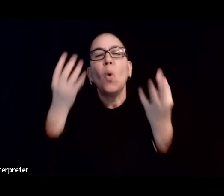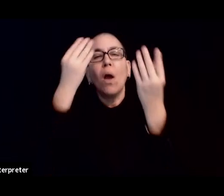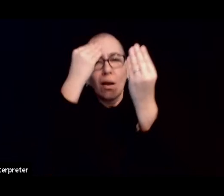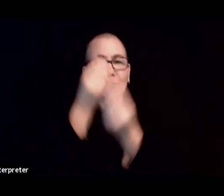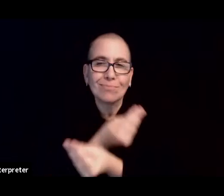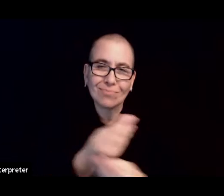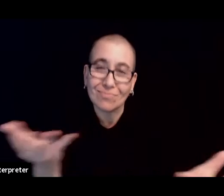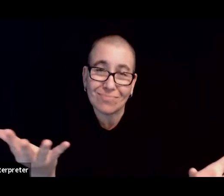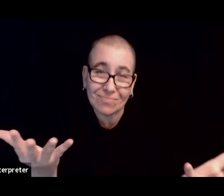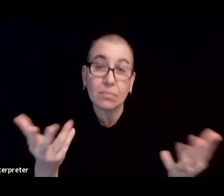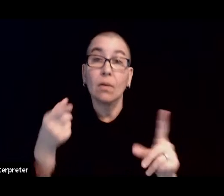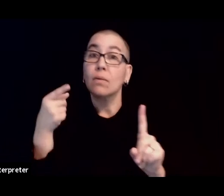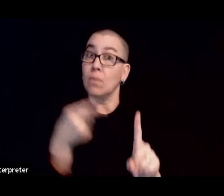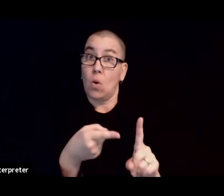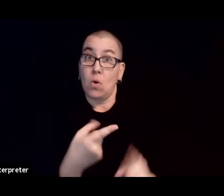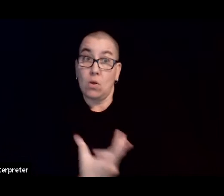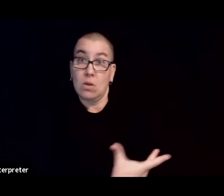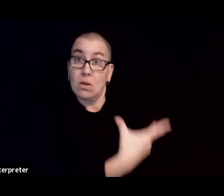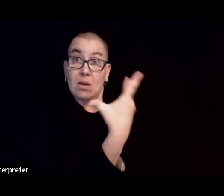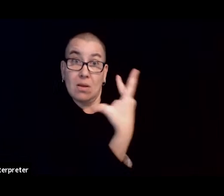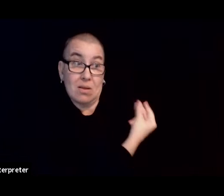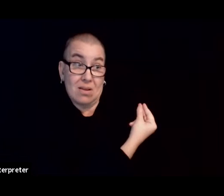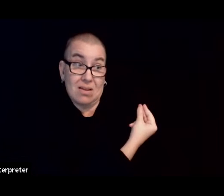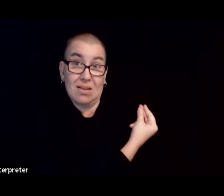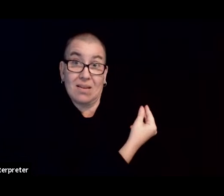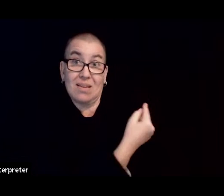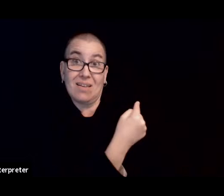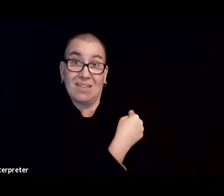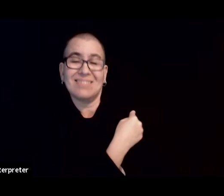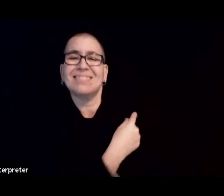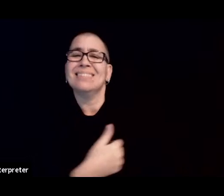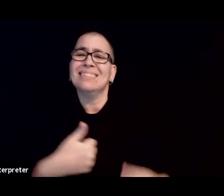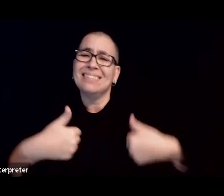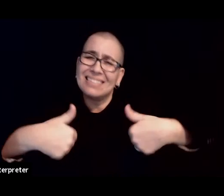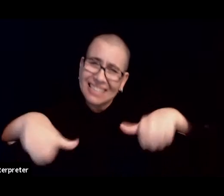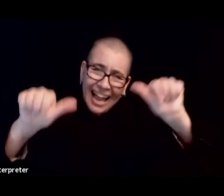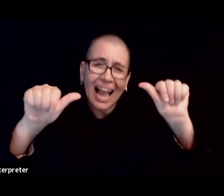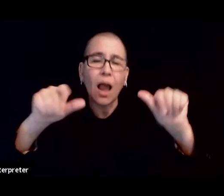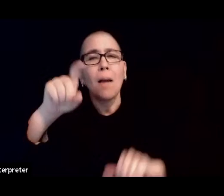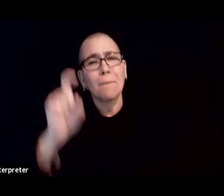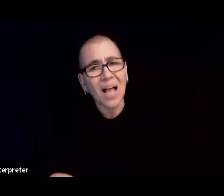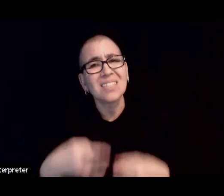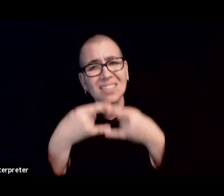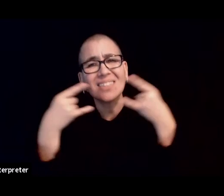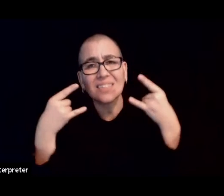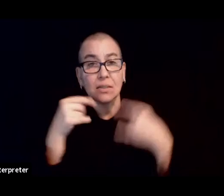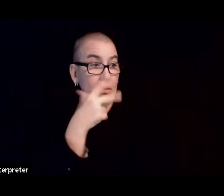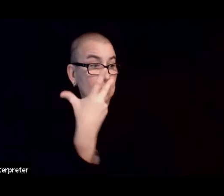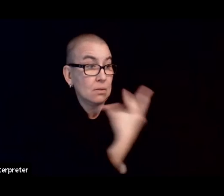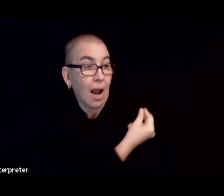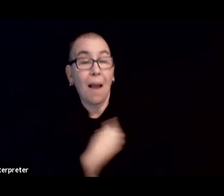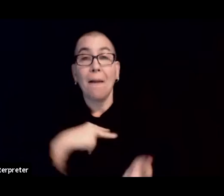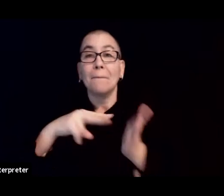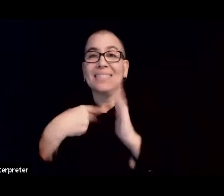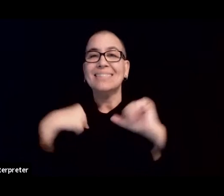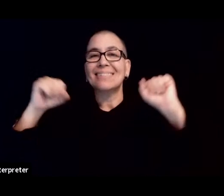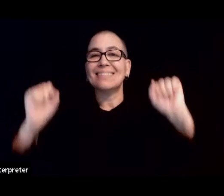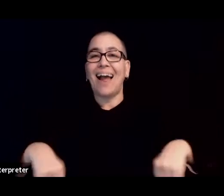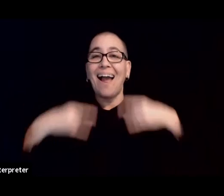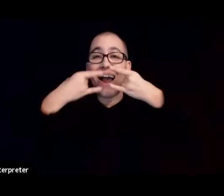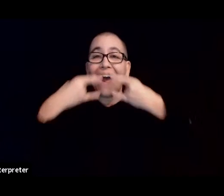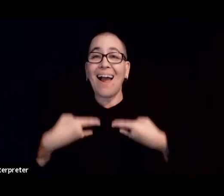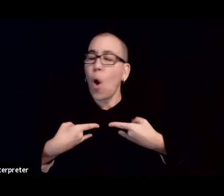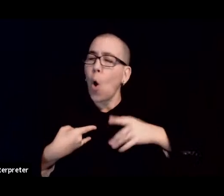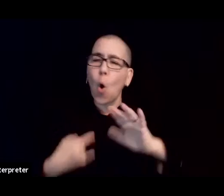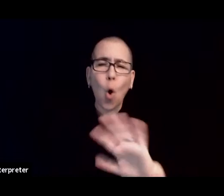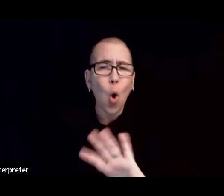they still need to follow the mitigation strategies. And for healthcare workers, they still need to wear personal protective equipment.